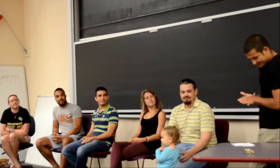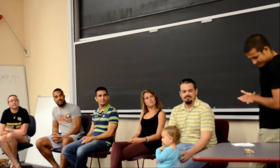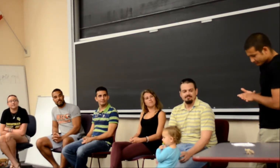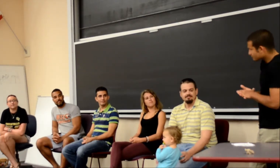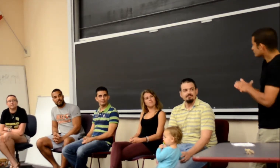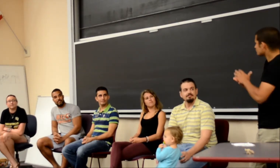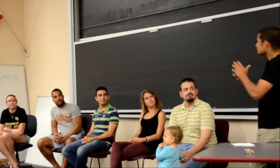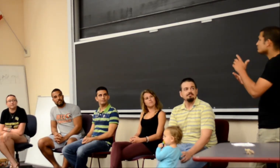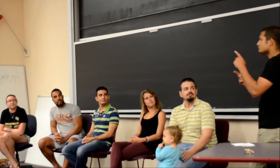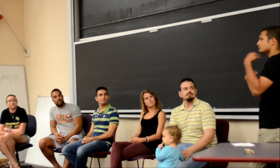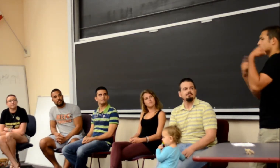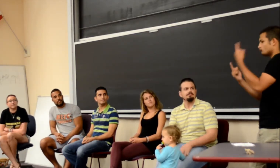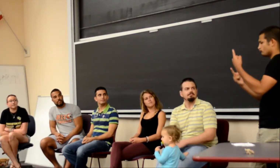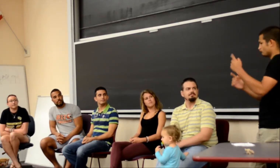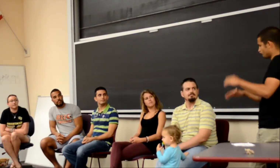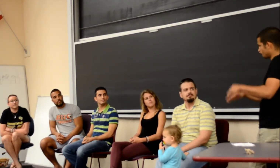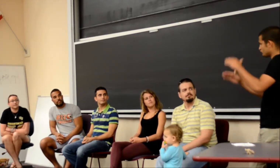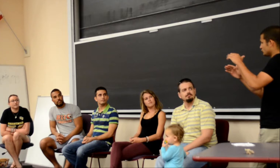Okay.